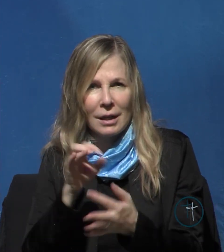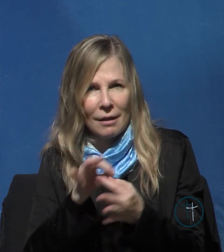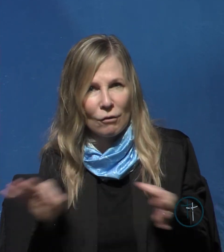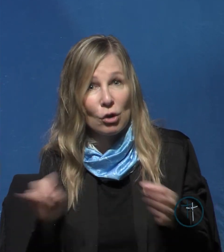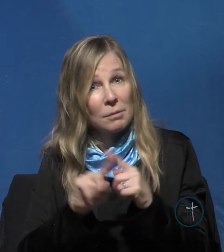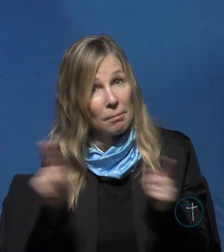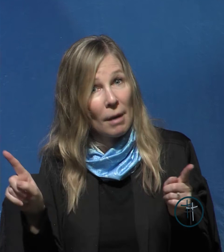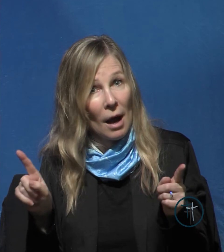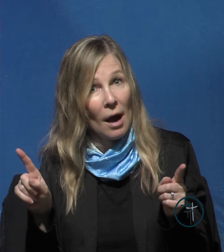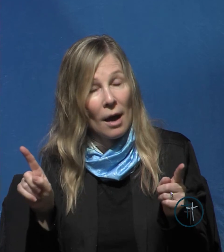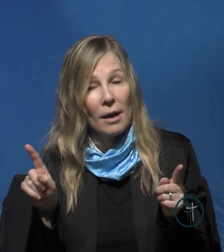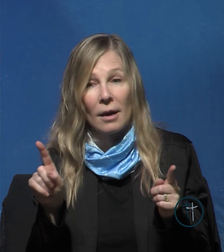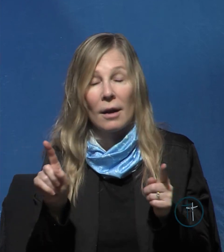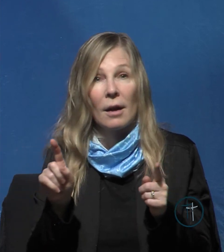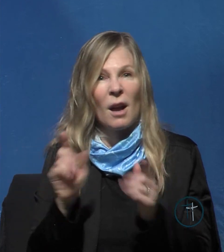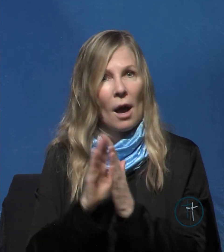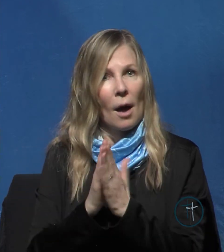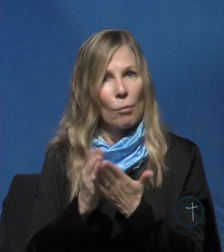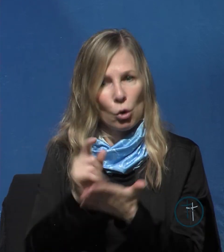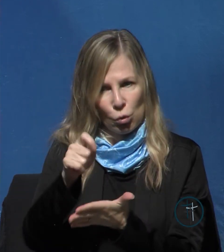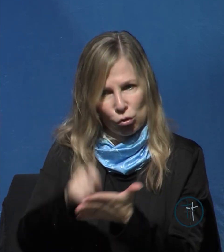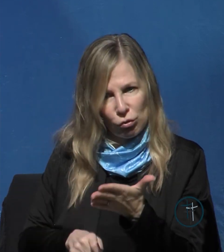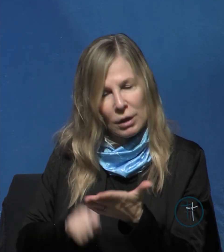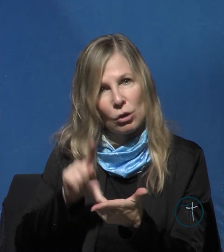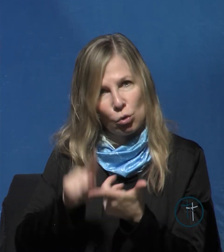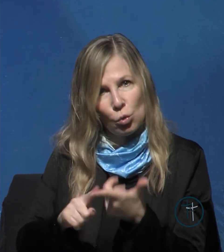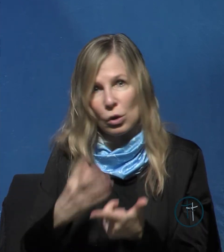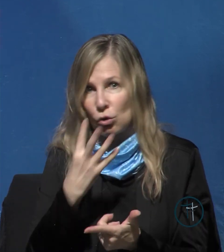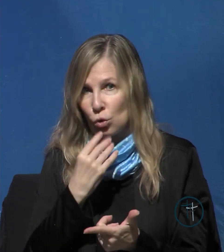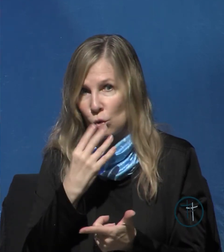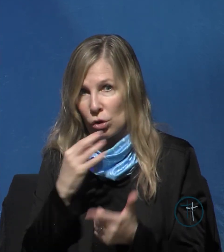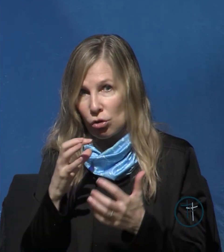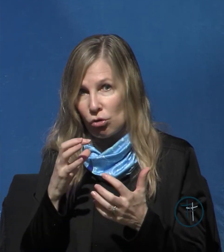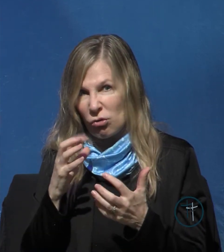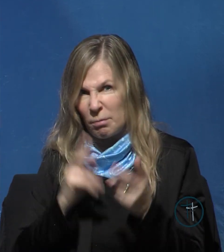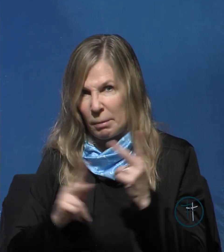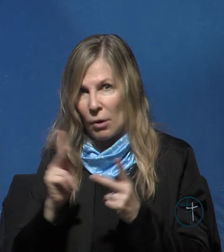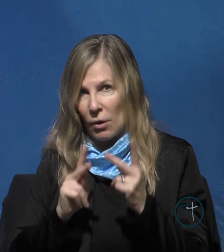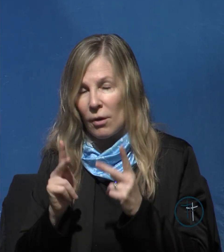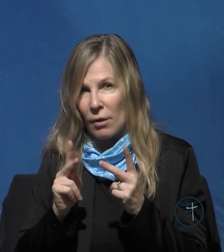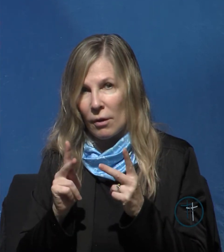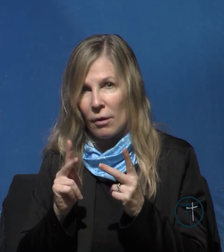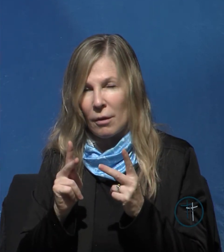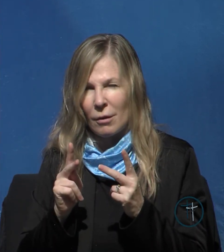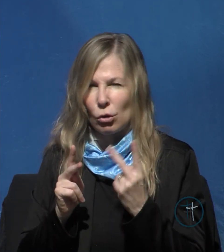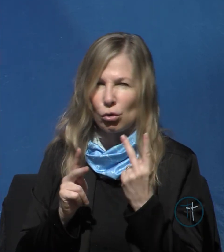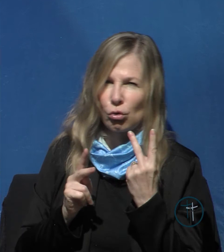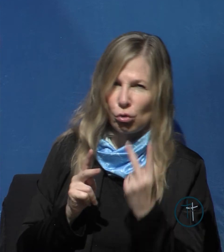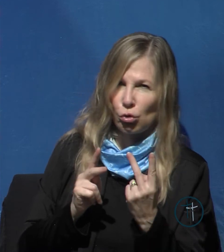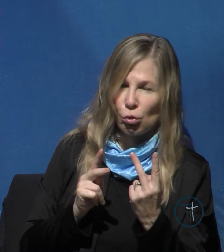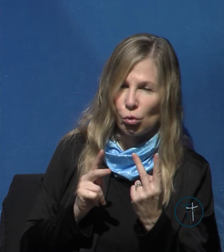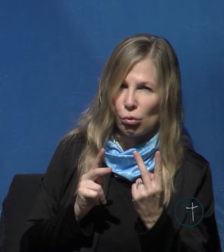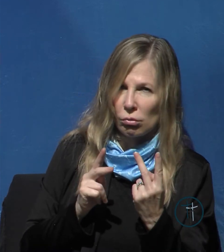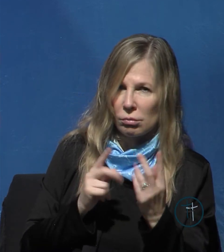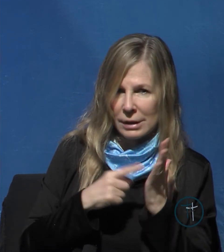in a context where a book was written to a Jewish audience, there are probably two dominant examples of this that